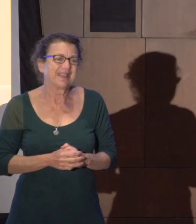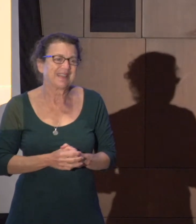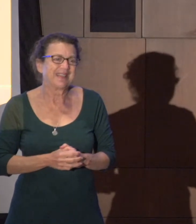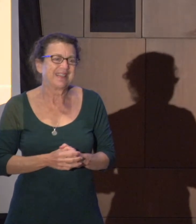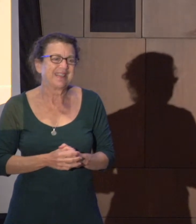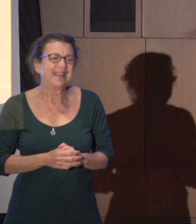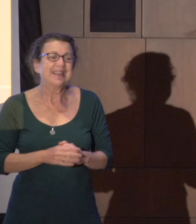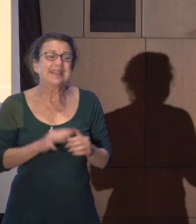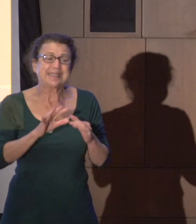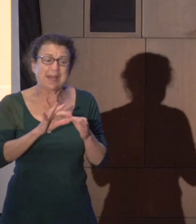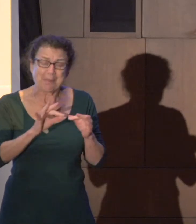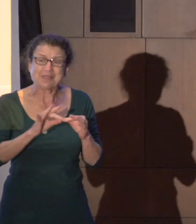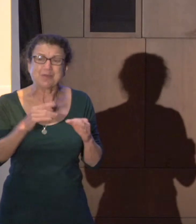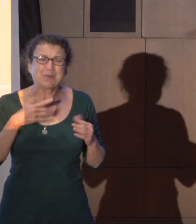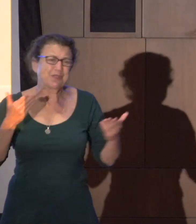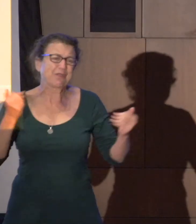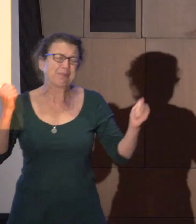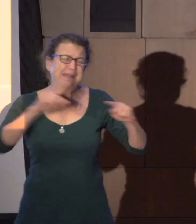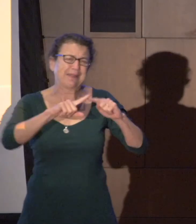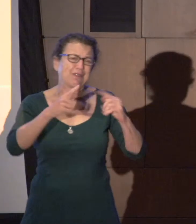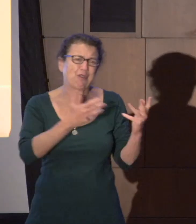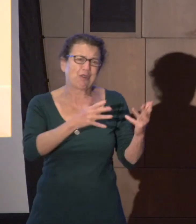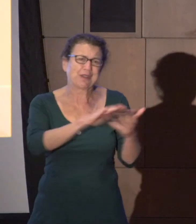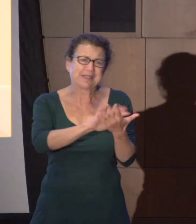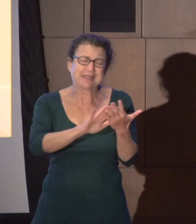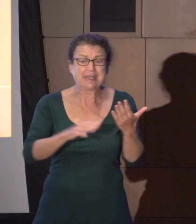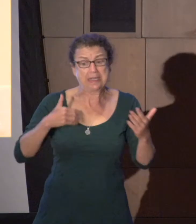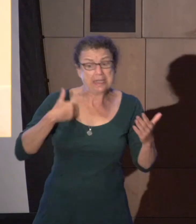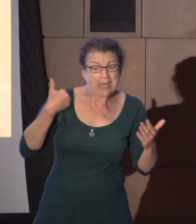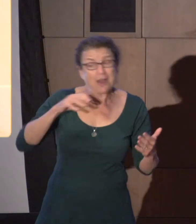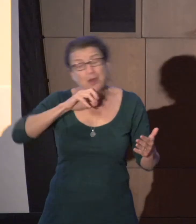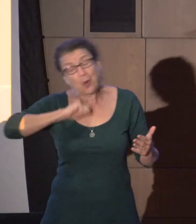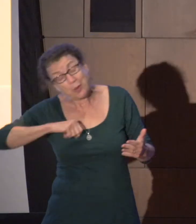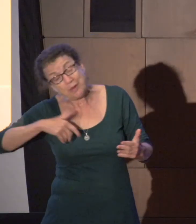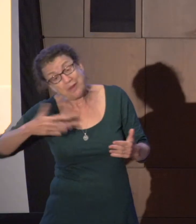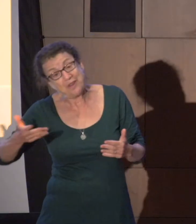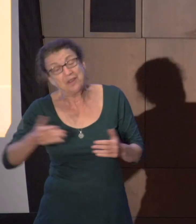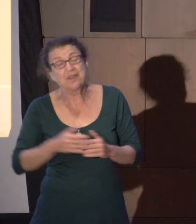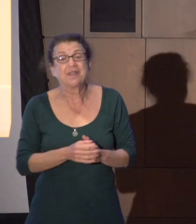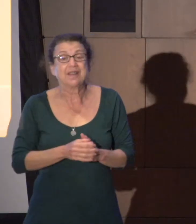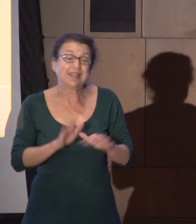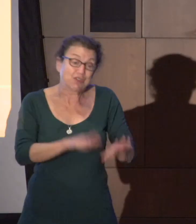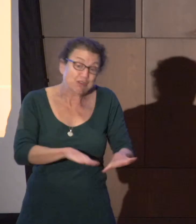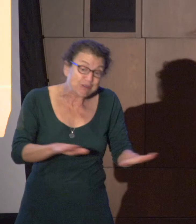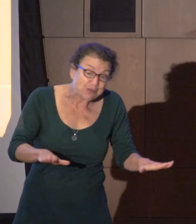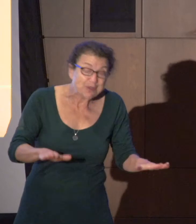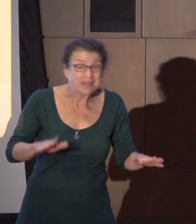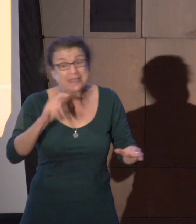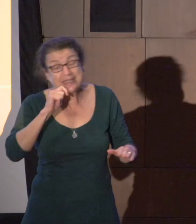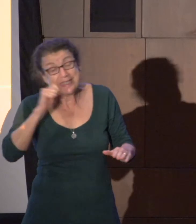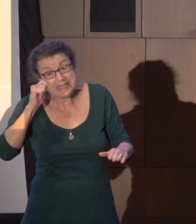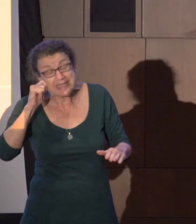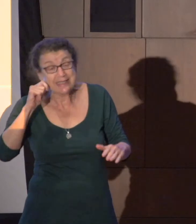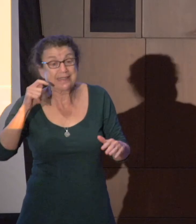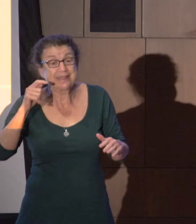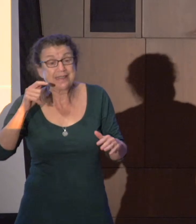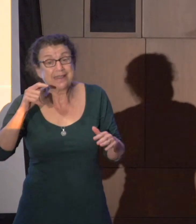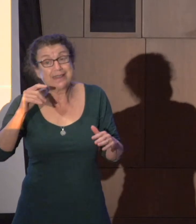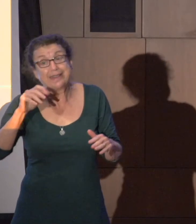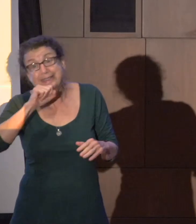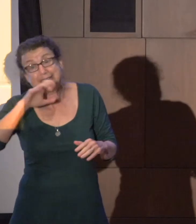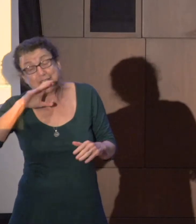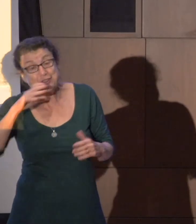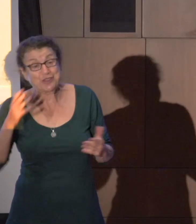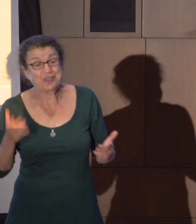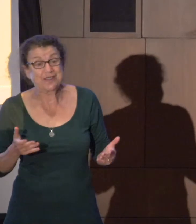As I mentioned, we serve many audiences, both young and old, children, teens,